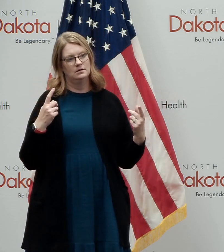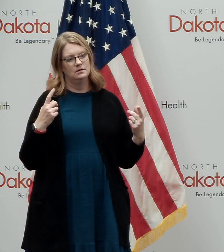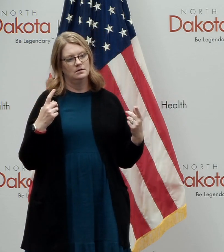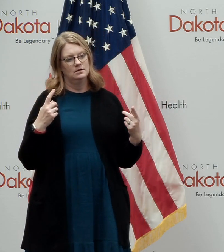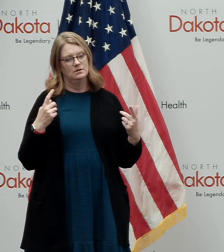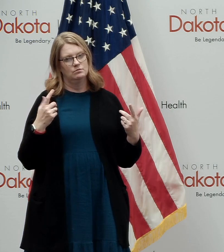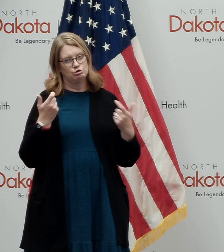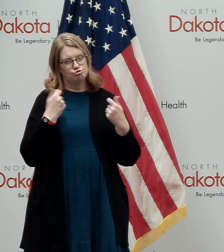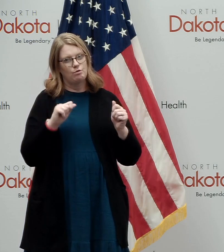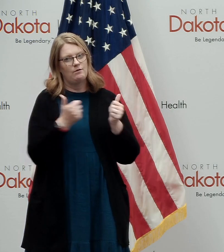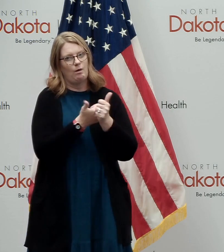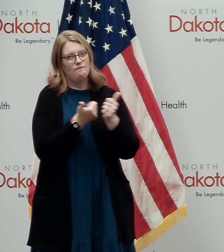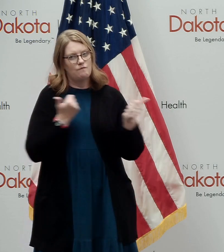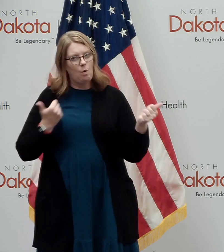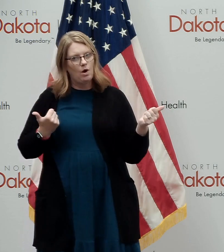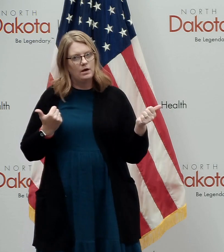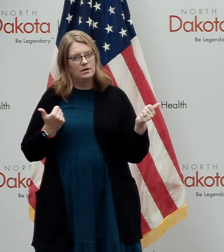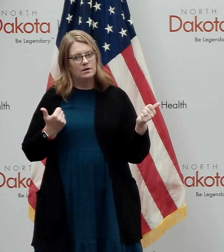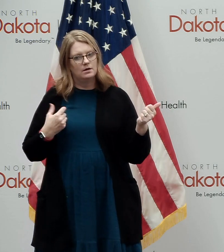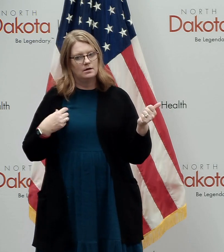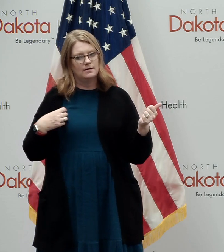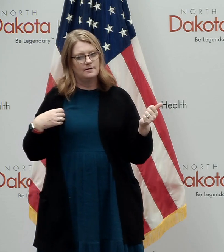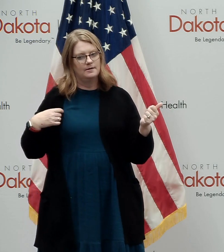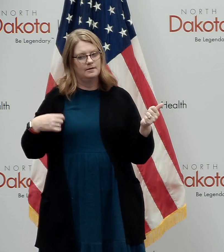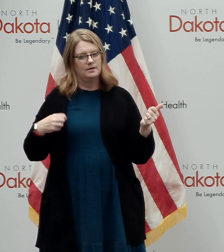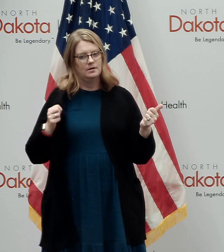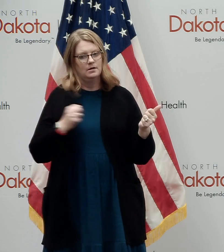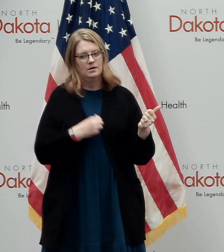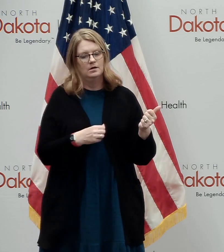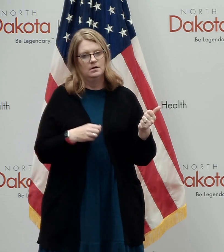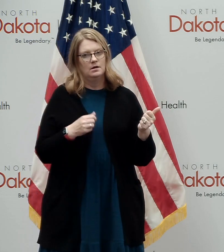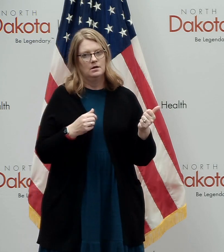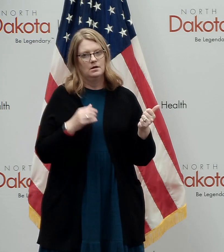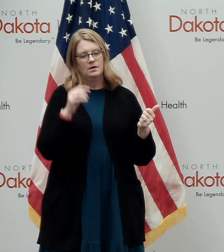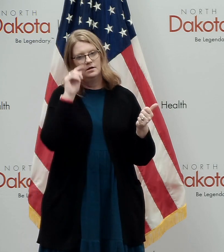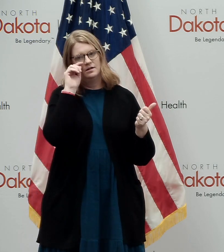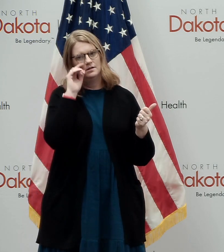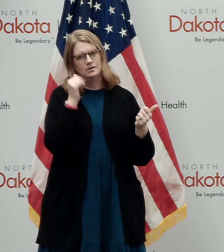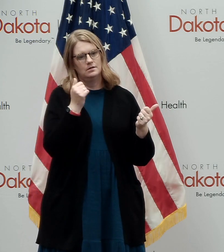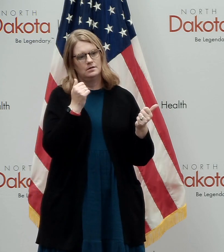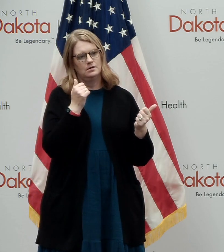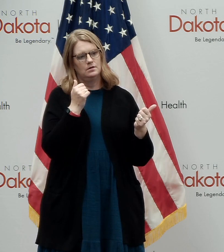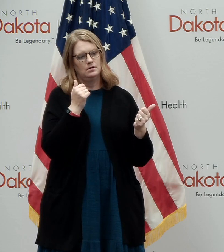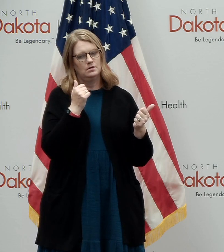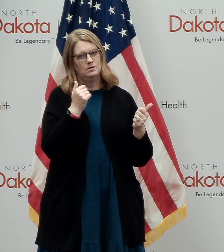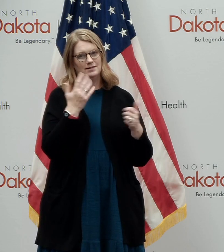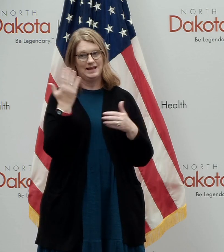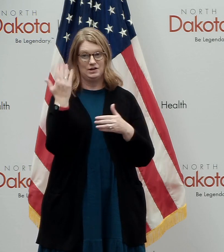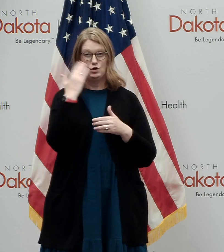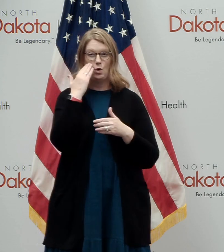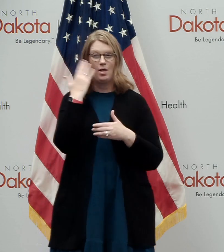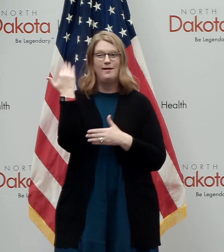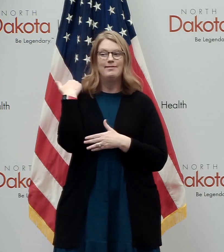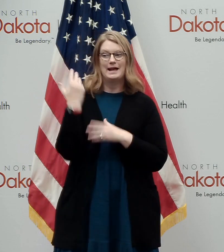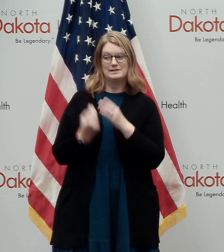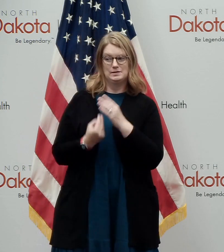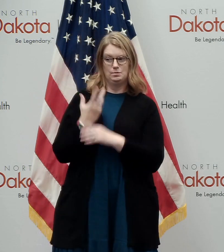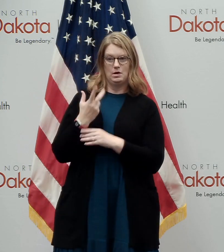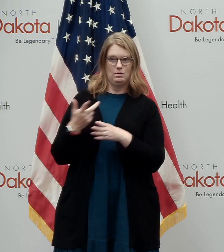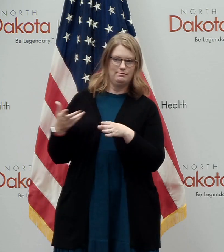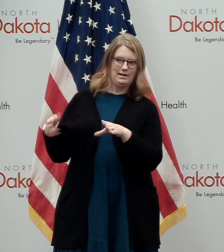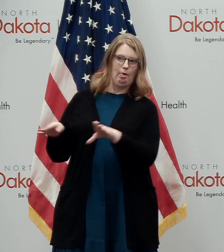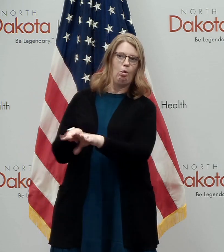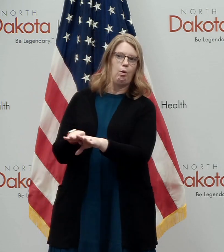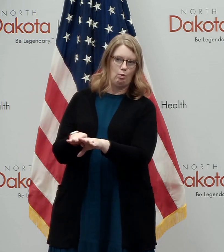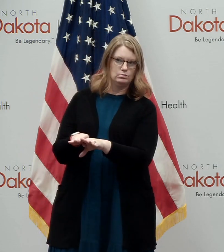trying to stay away from, if we can, getting back to where we were, where we went to last spring when we knew a lot less,